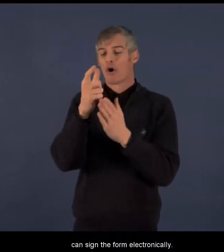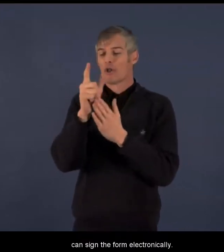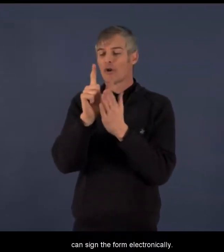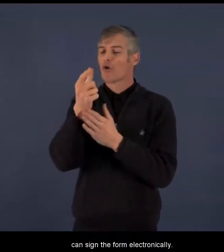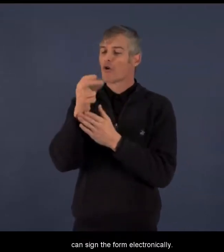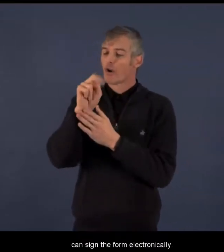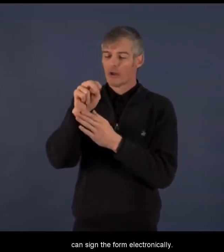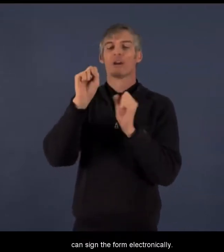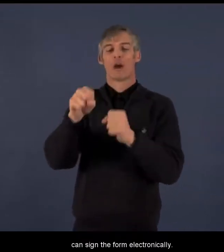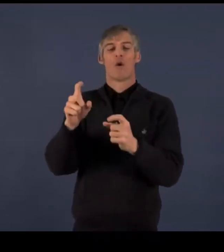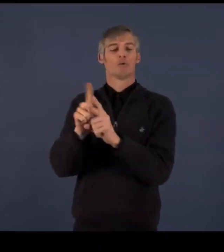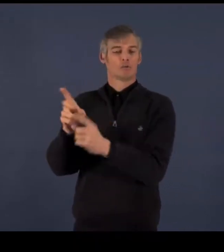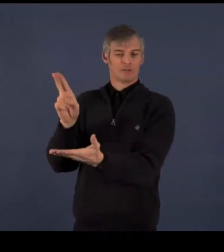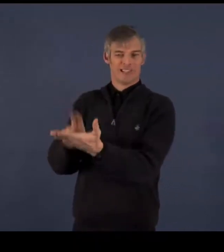form electronically.